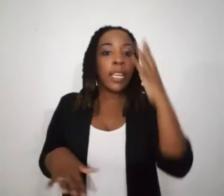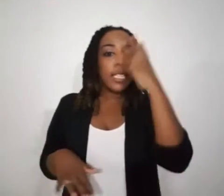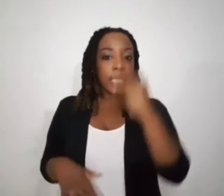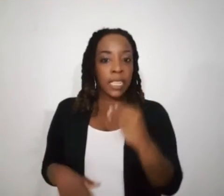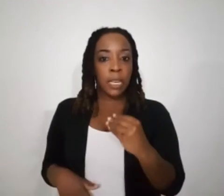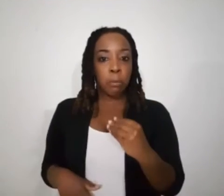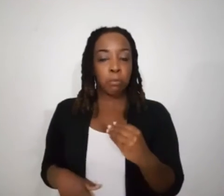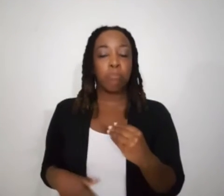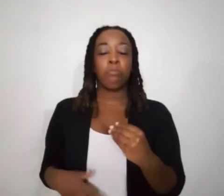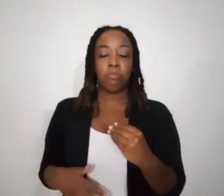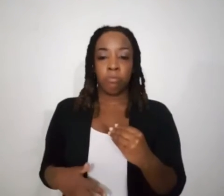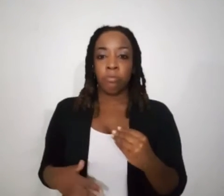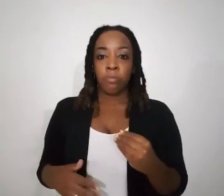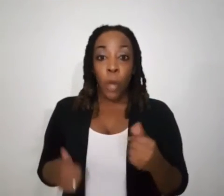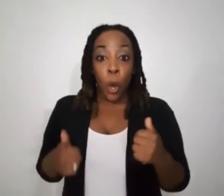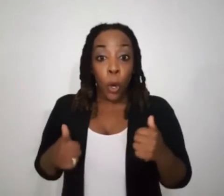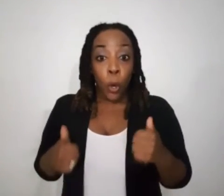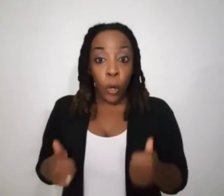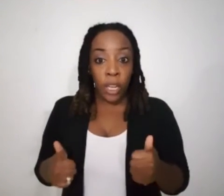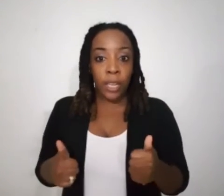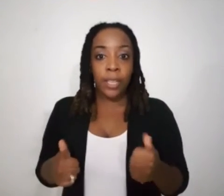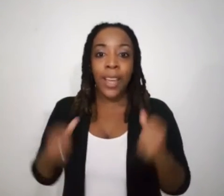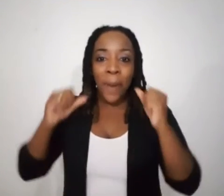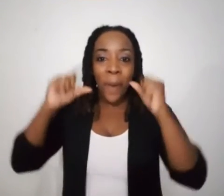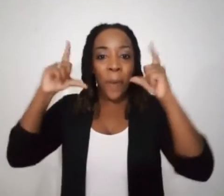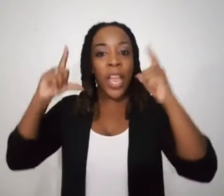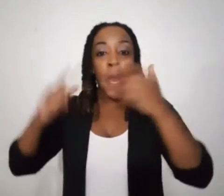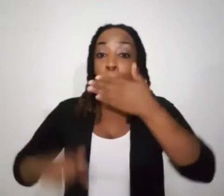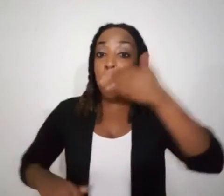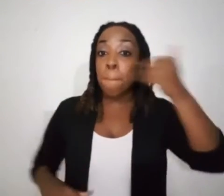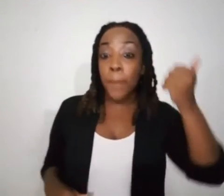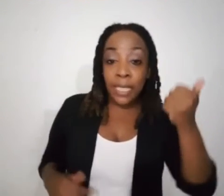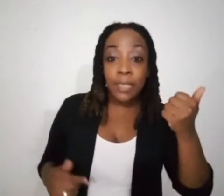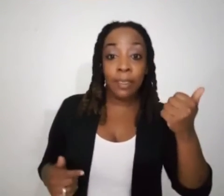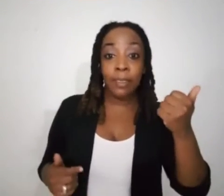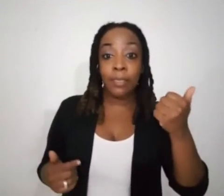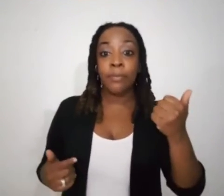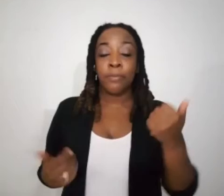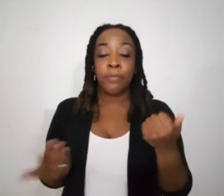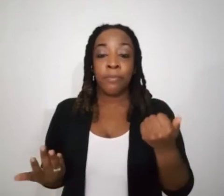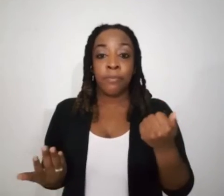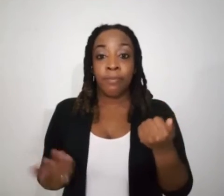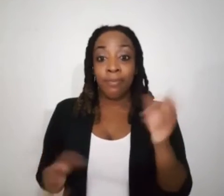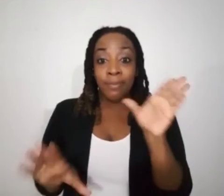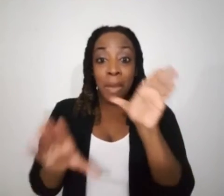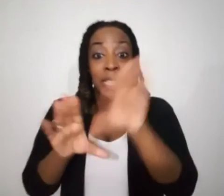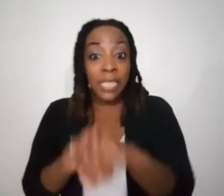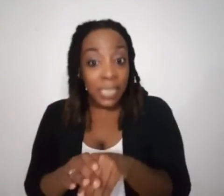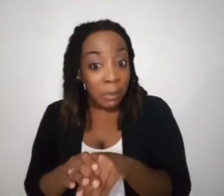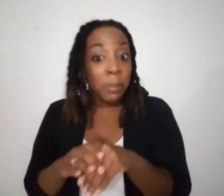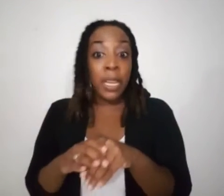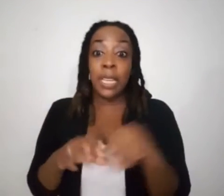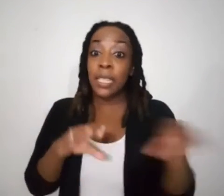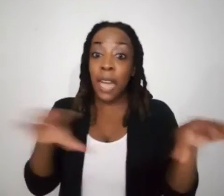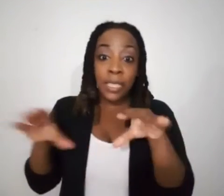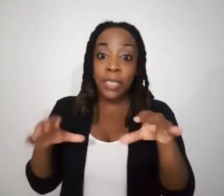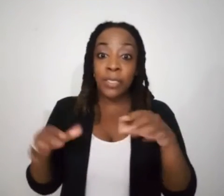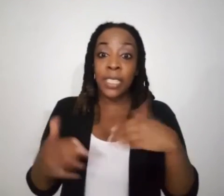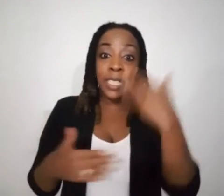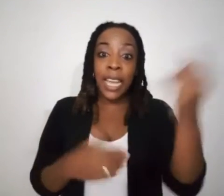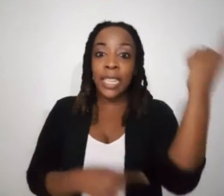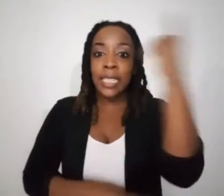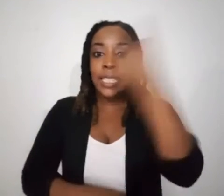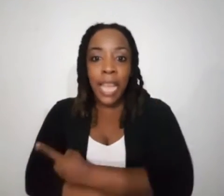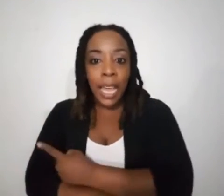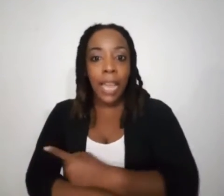morning. They're better able to participate and learn in all the activities because their brain has been